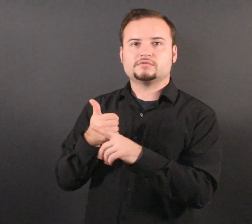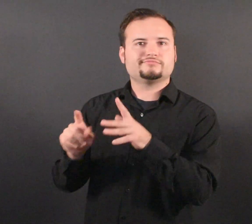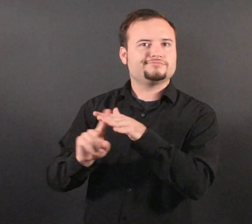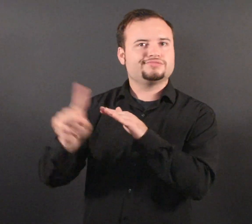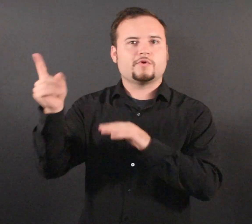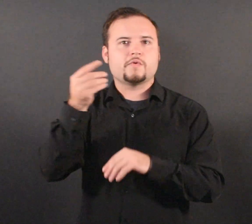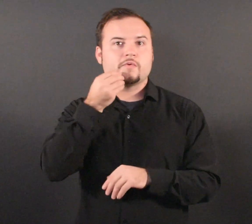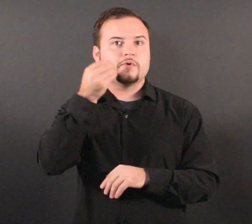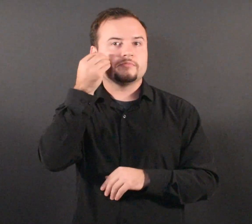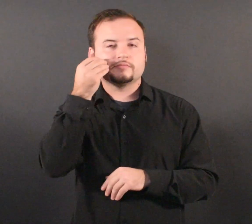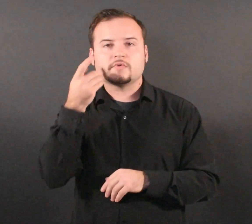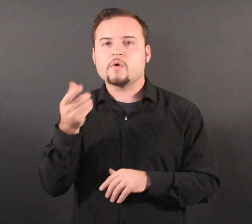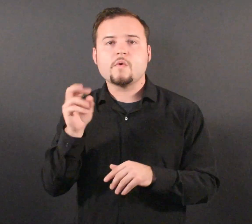runaway and homeless youth,